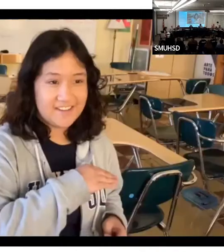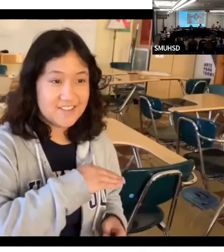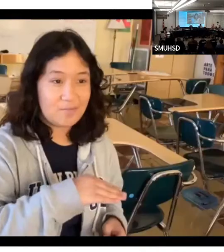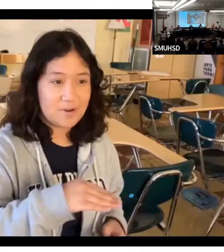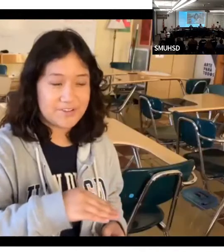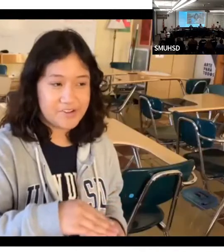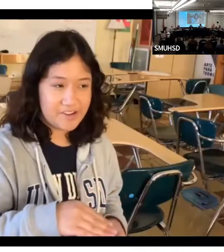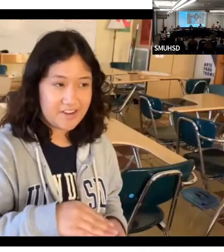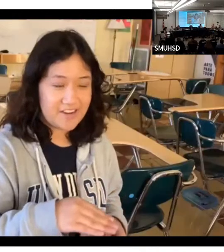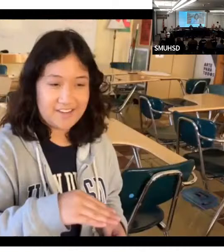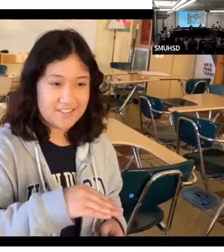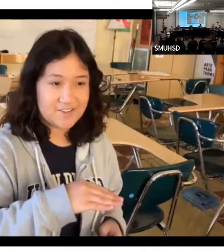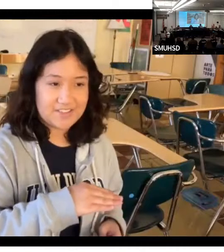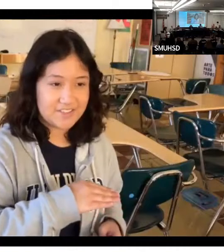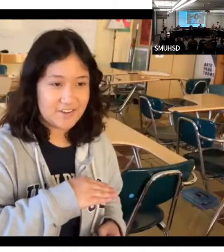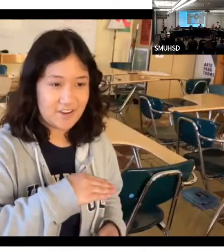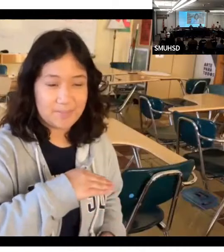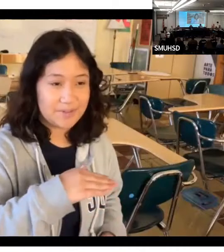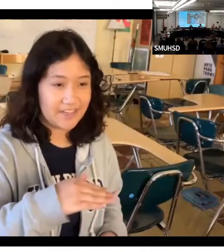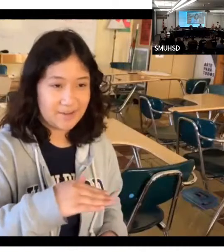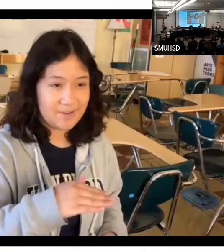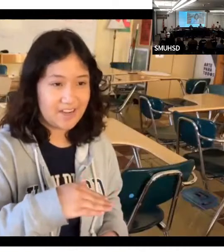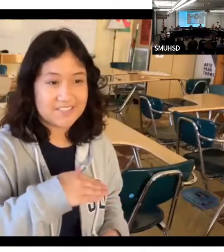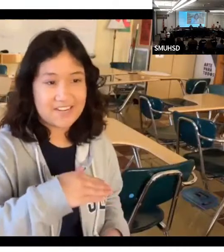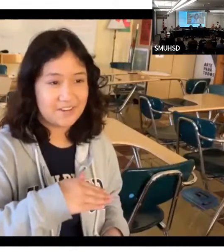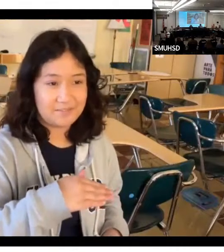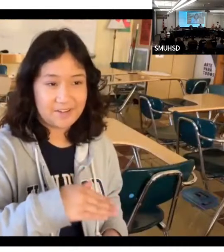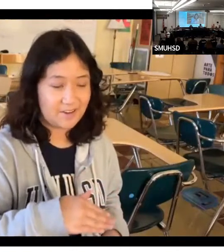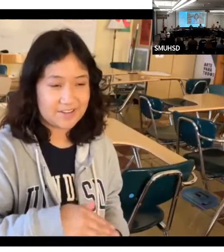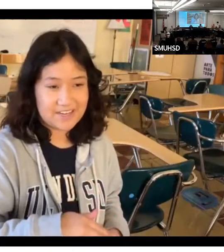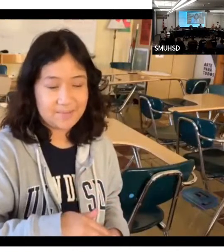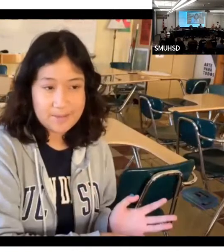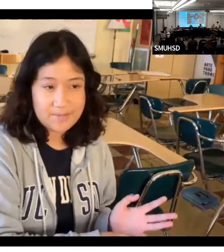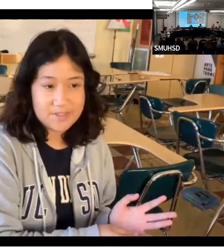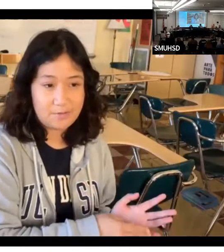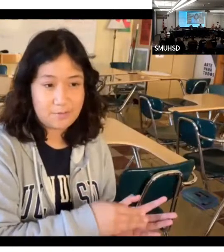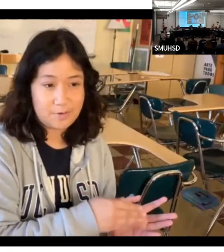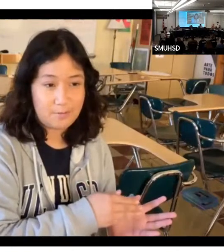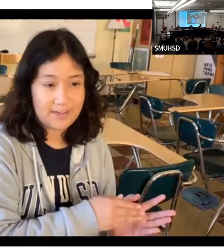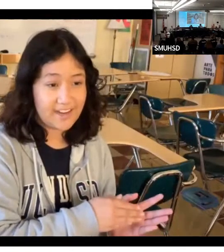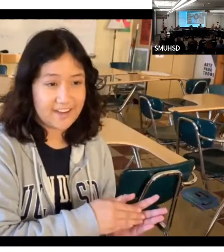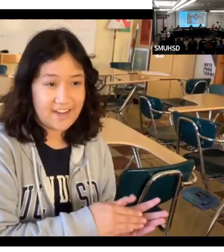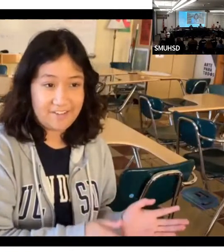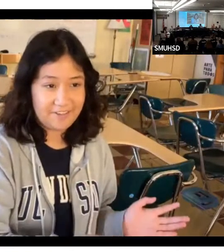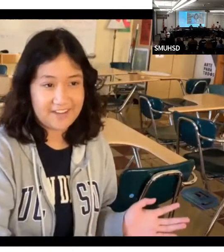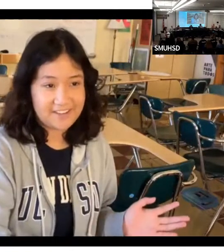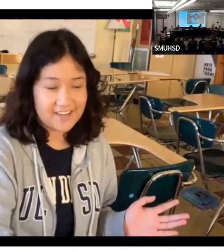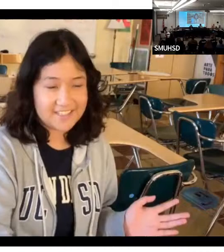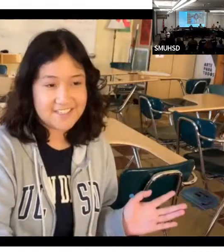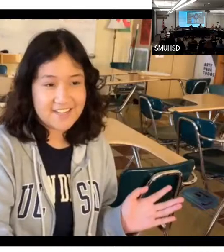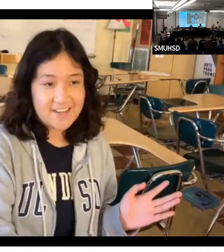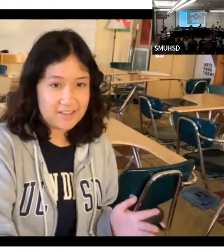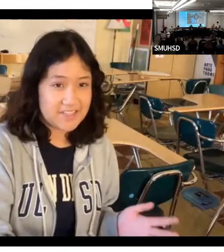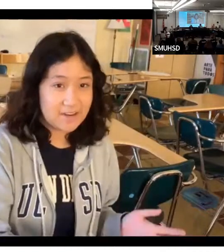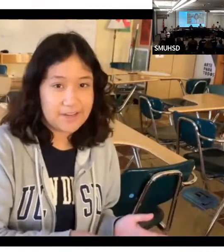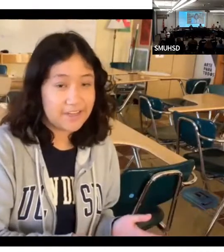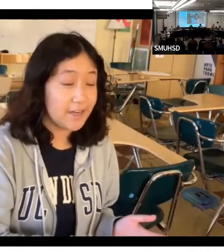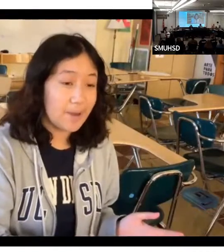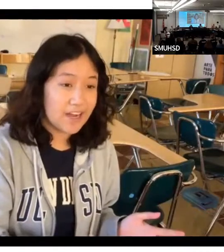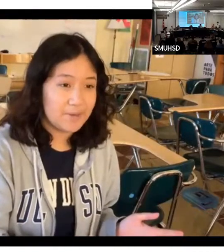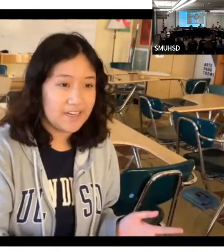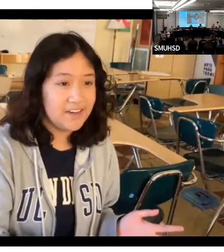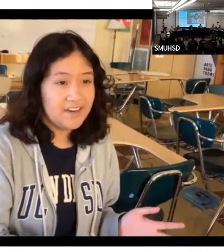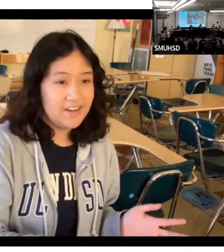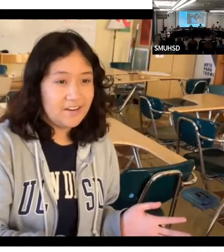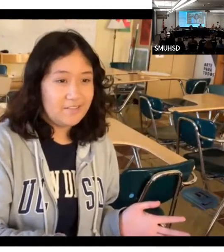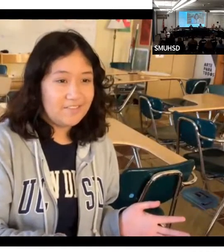doing. Sophomore to junior year, the stress just started building up and I was having a really hard time. So for a while I had an F in that class. Instead of like